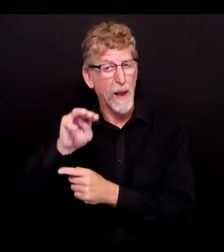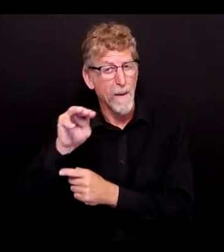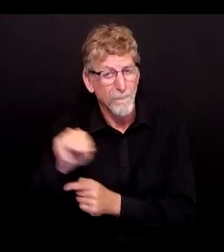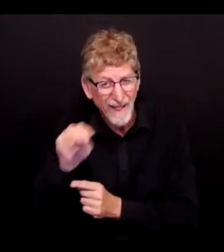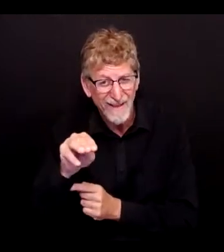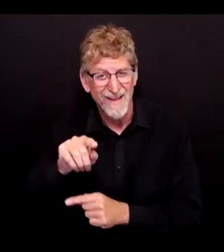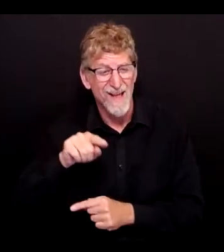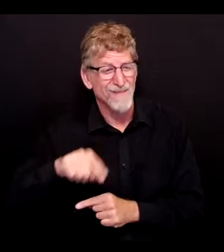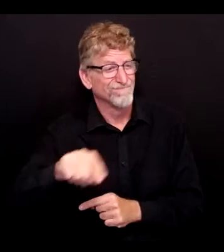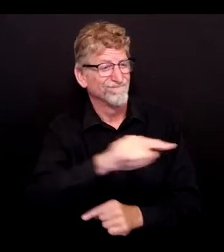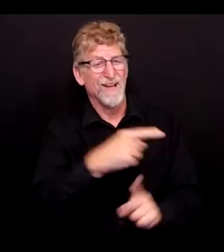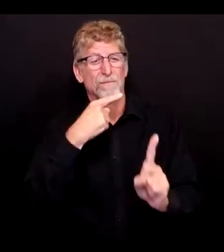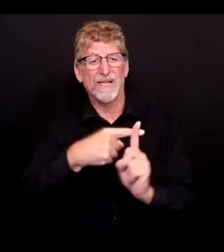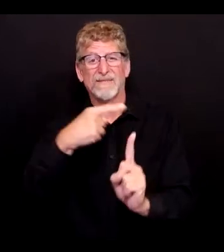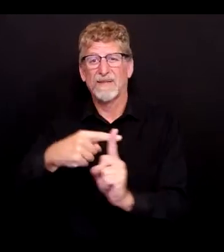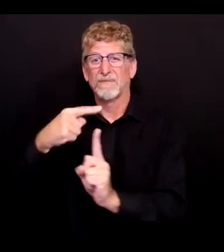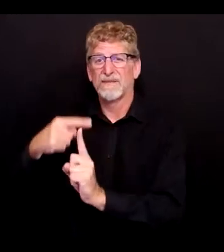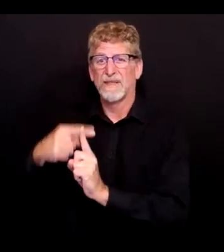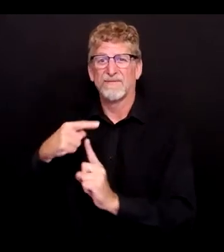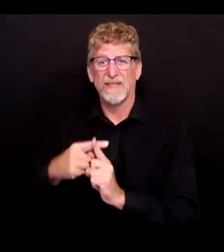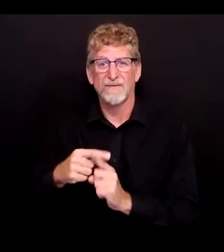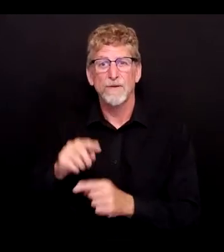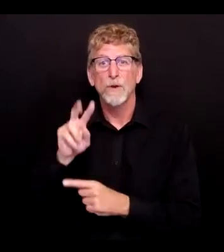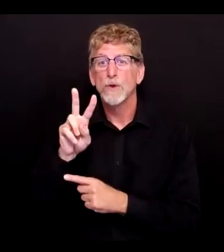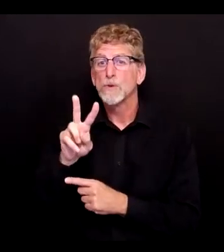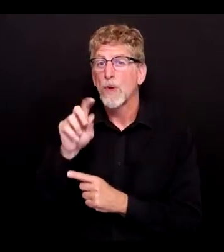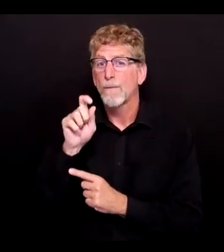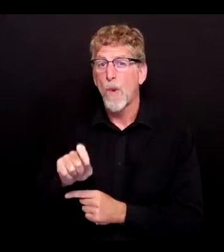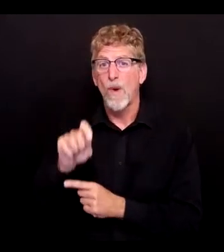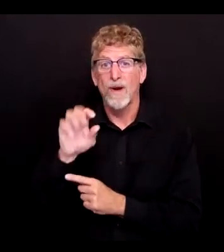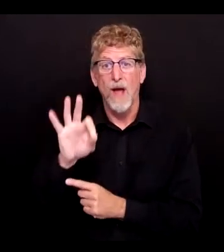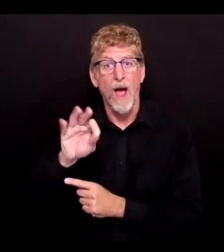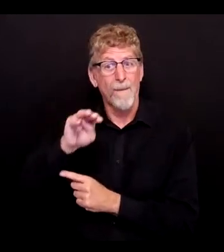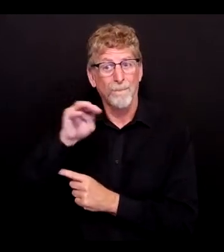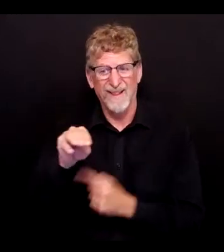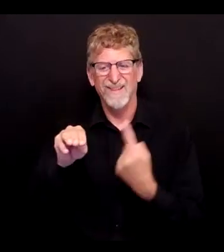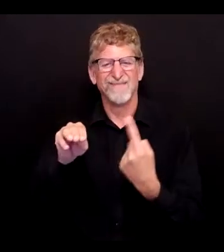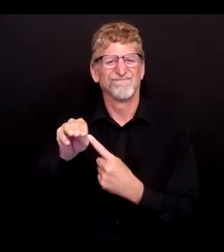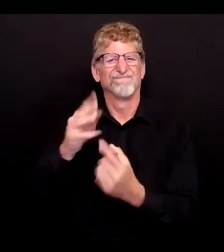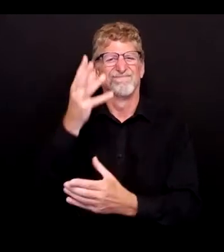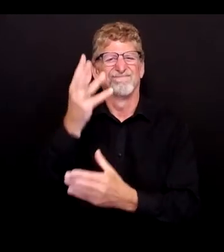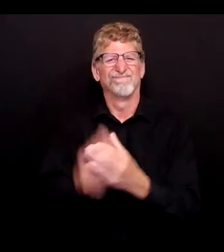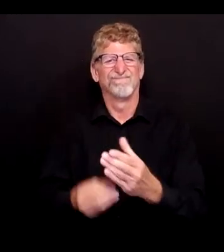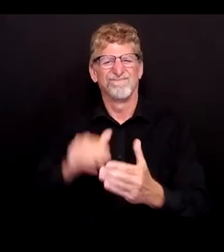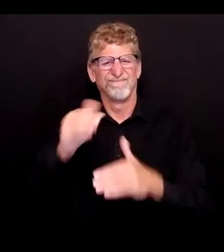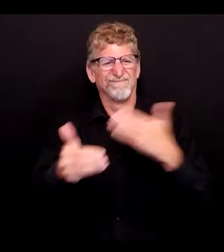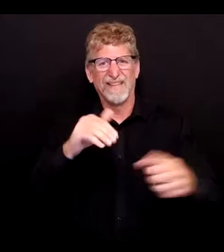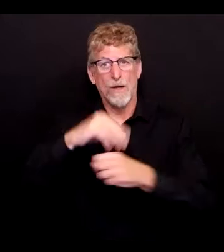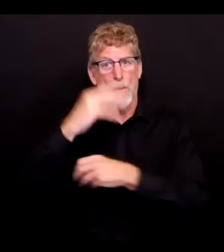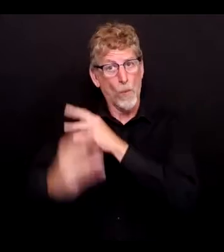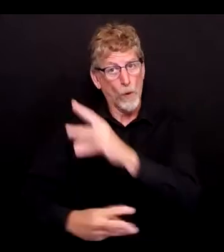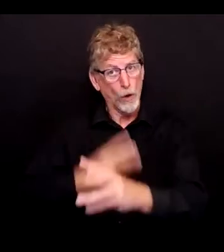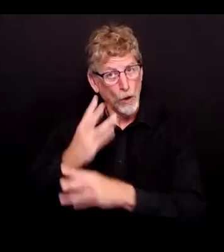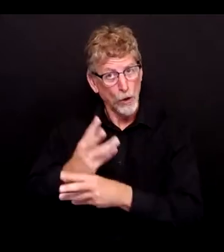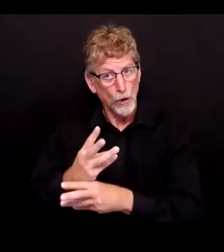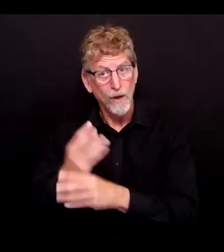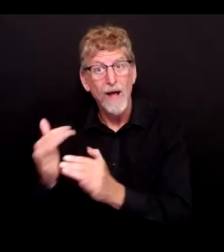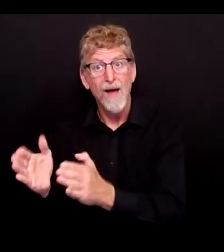almost 2.9 million deaths worldwide, and in the United States, nearing 31 million